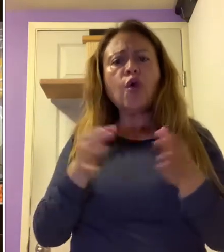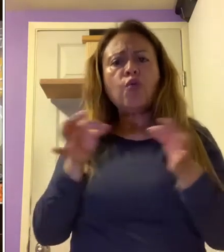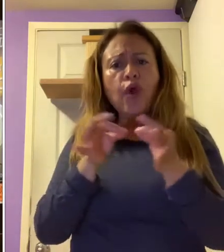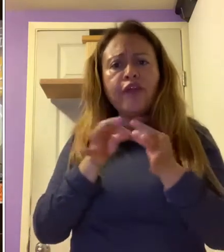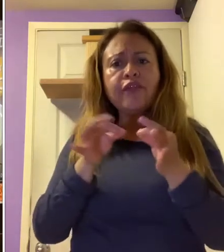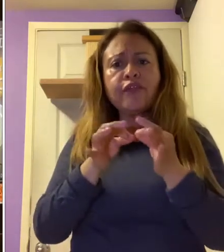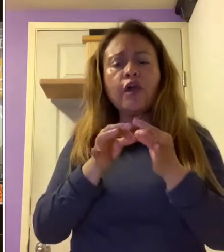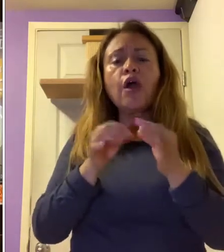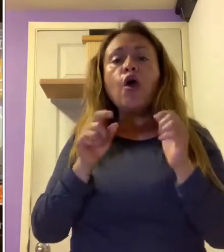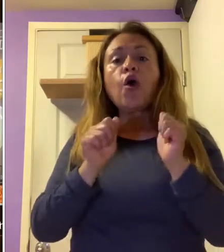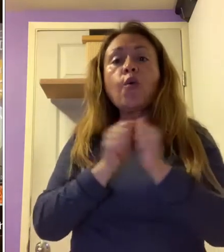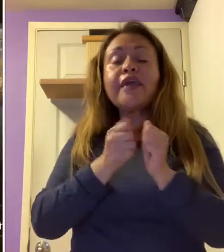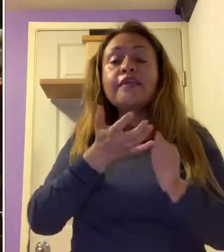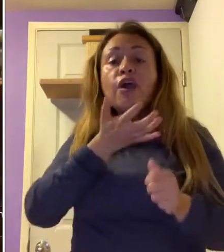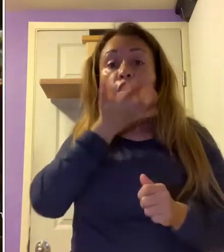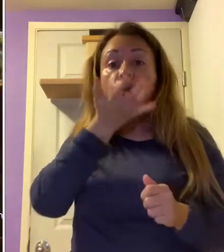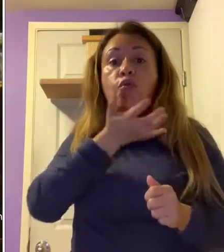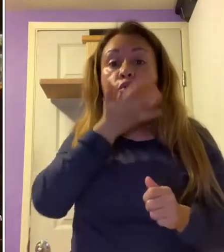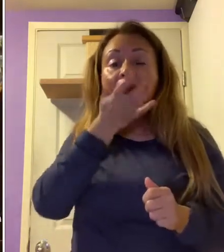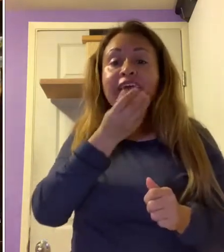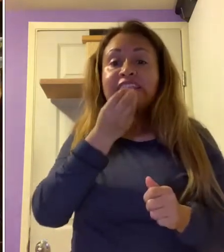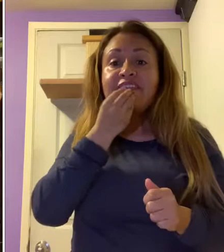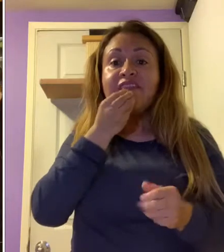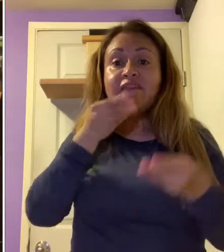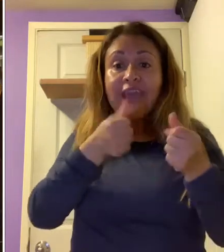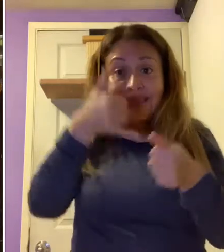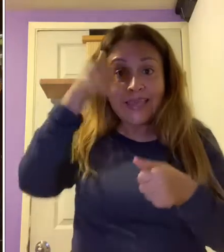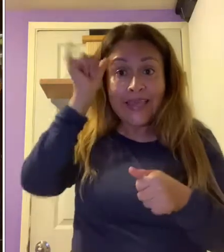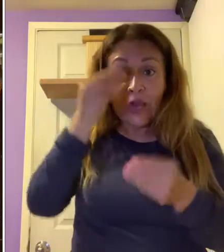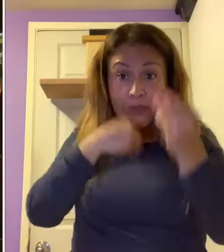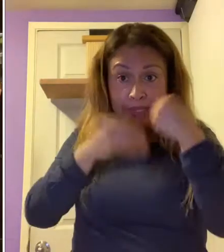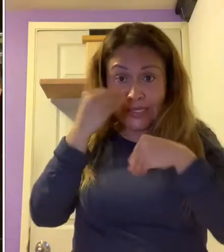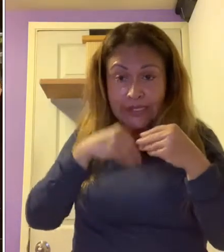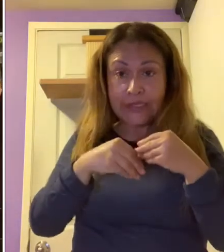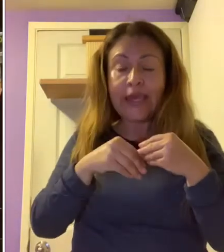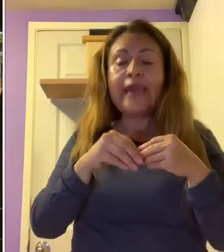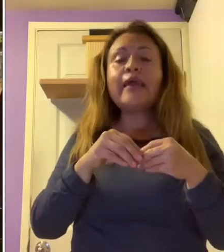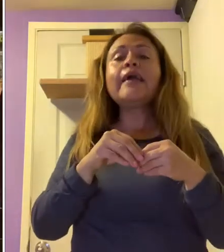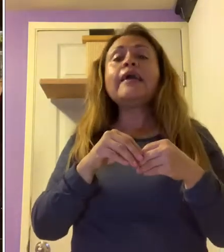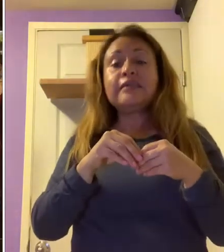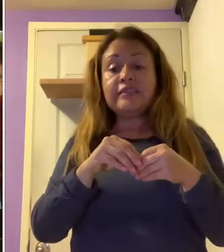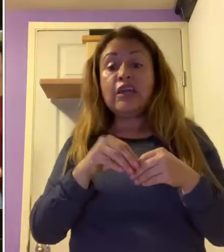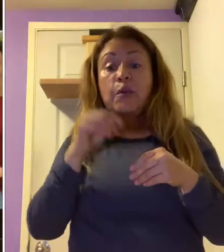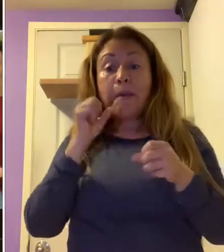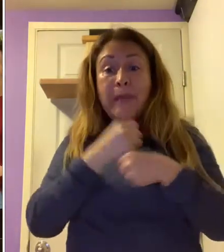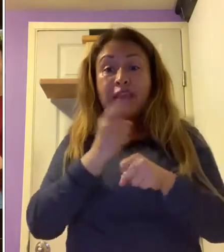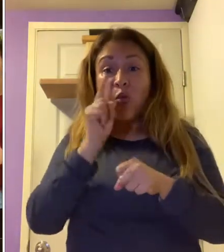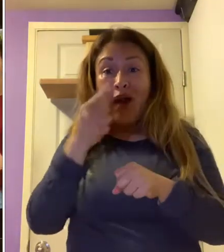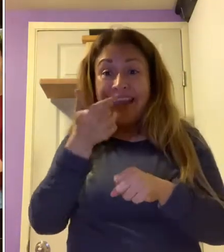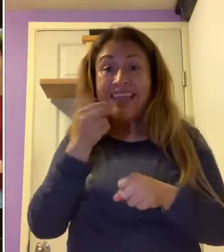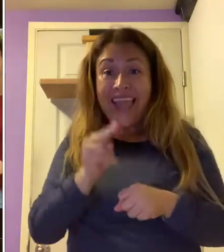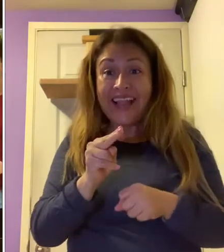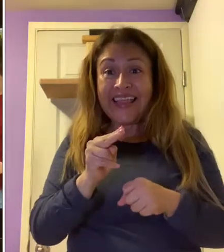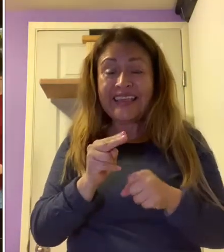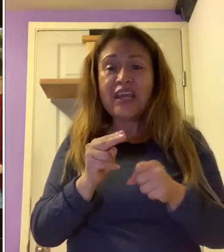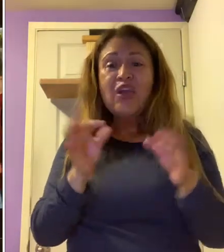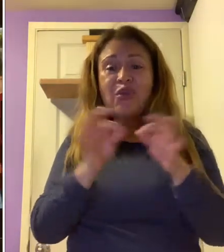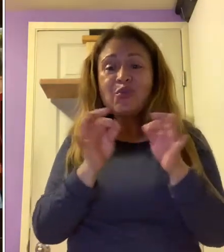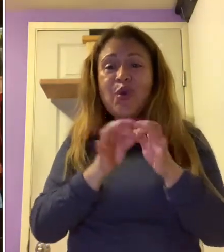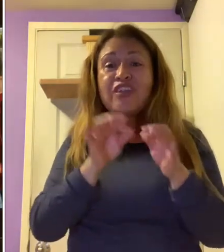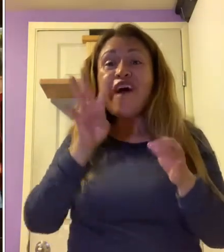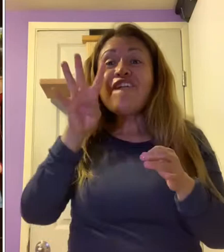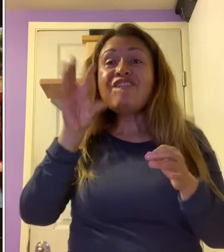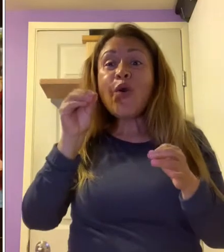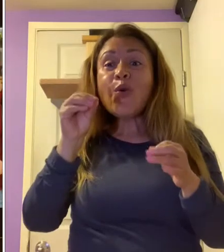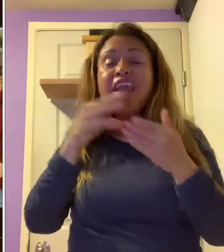quality organic bone broth with grass-fed bones for the beef, this is 24 ounces for $8. To make a gallon of this,